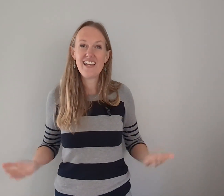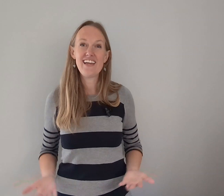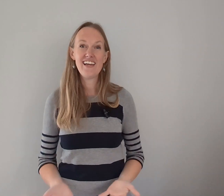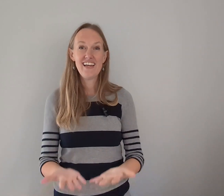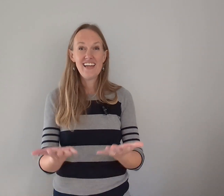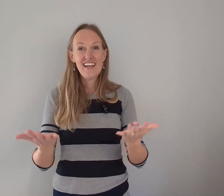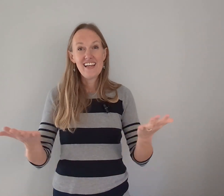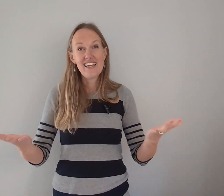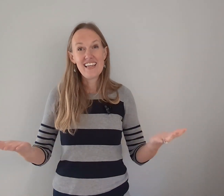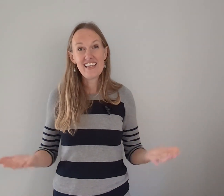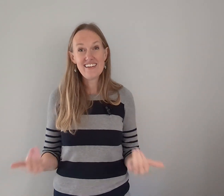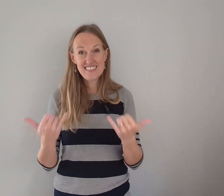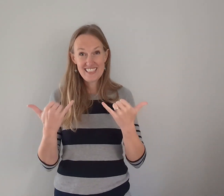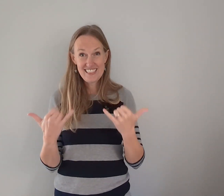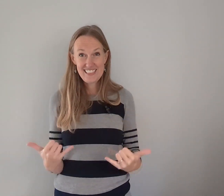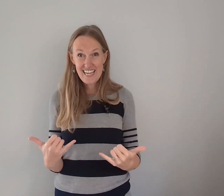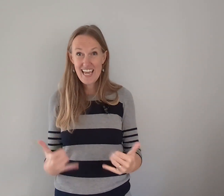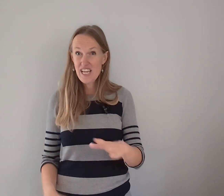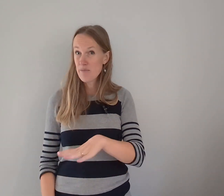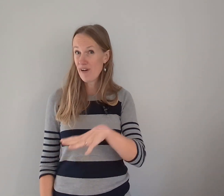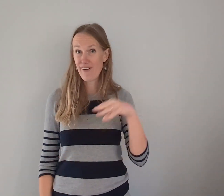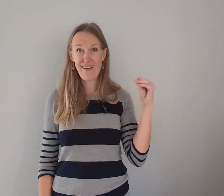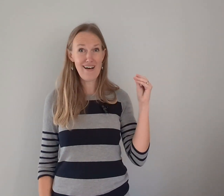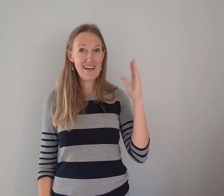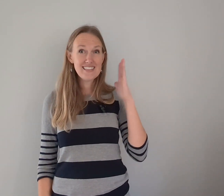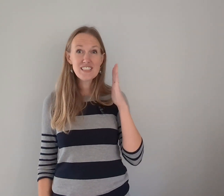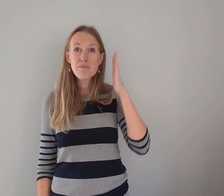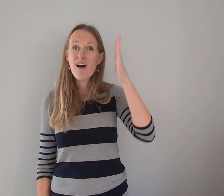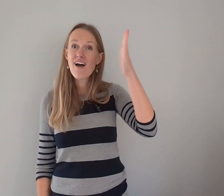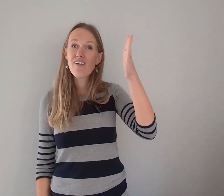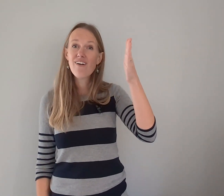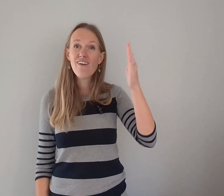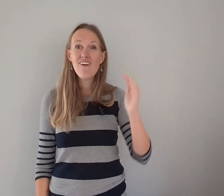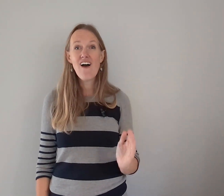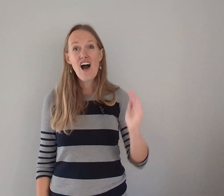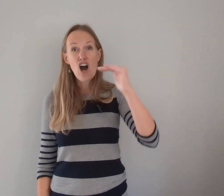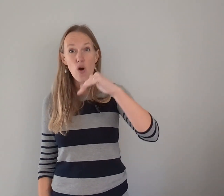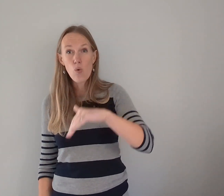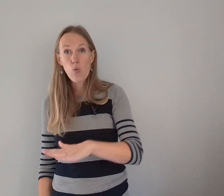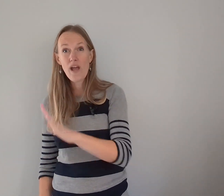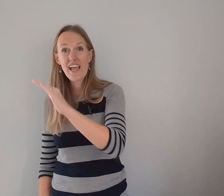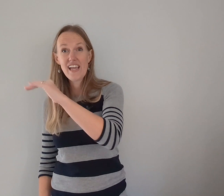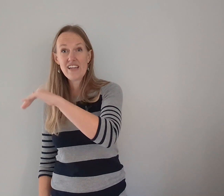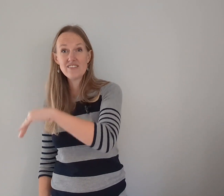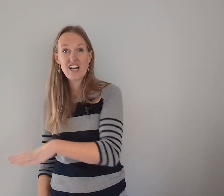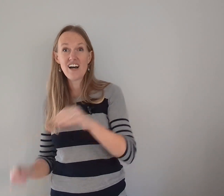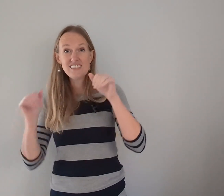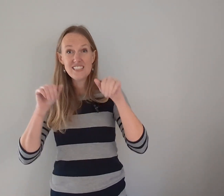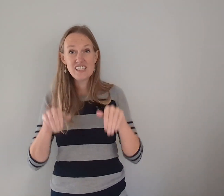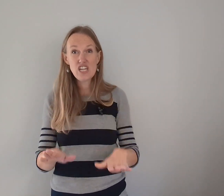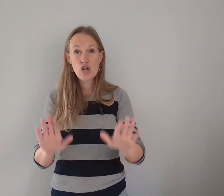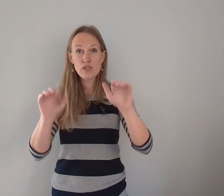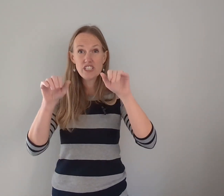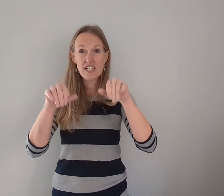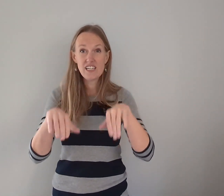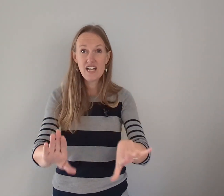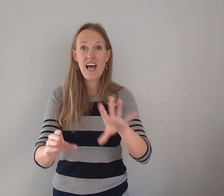fading, here today but gone tomorrow, a wave tossed in the ocean,